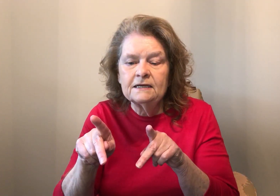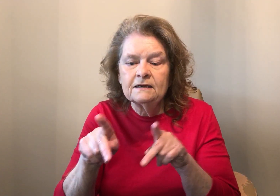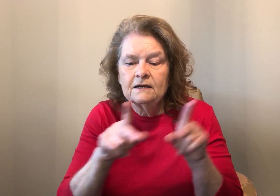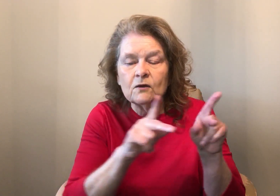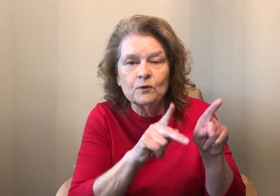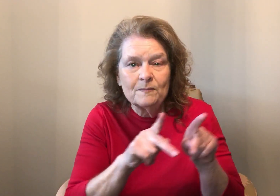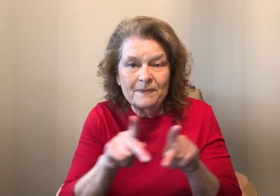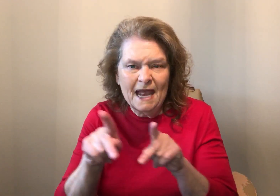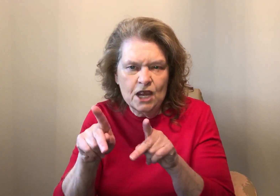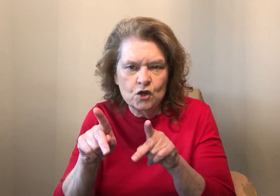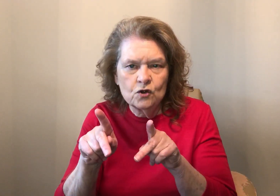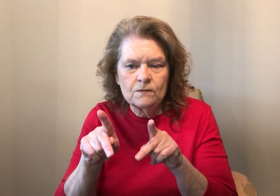or prepare